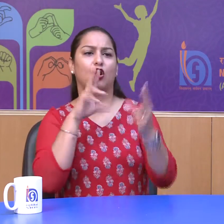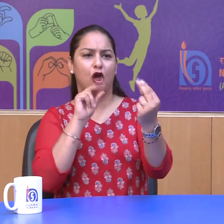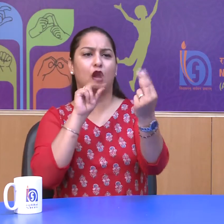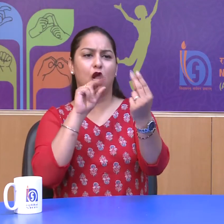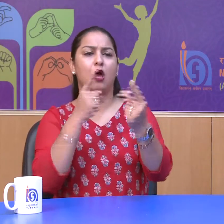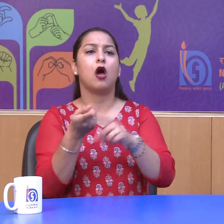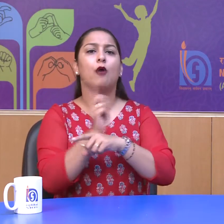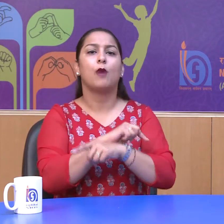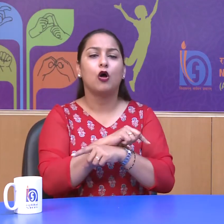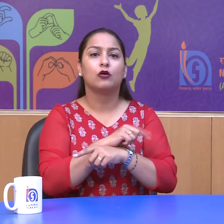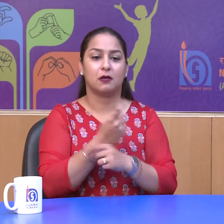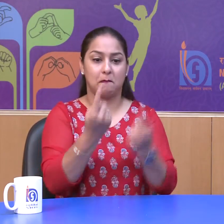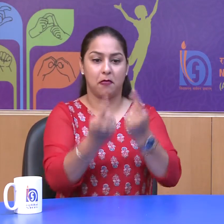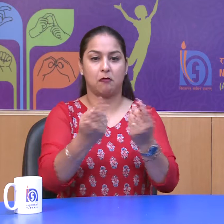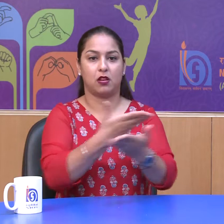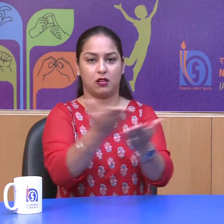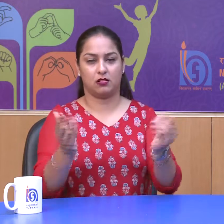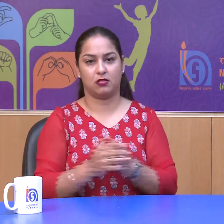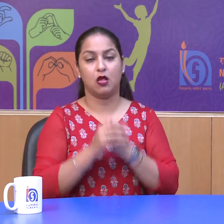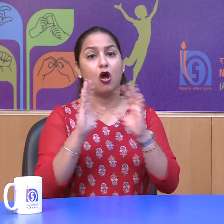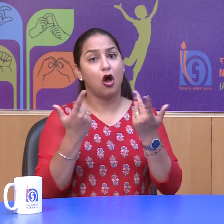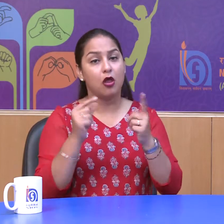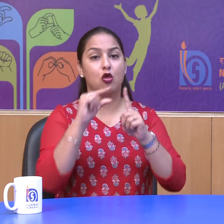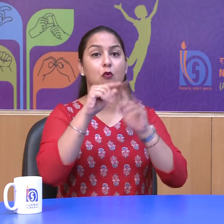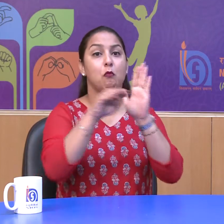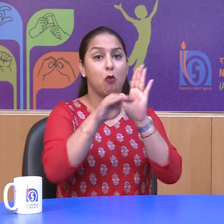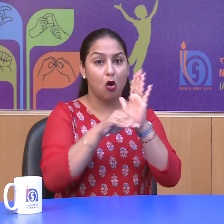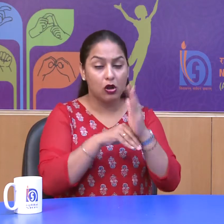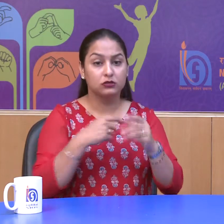also discuss policy decisions taken by the government.